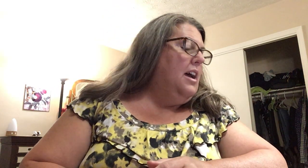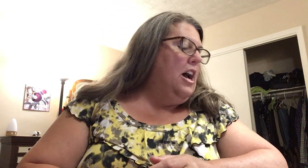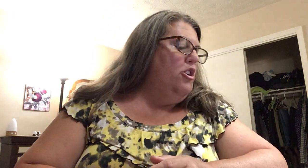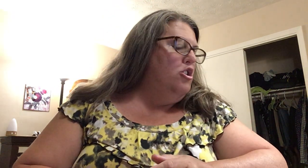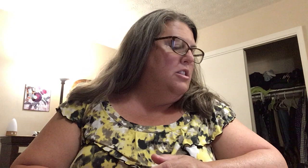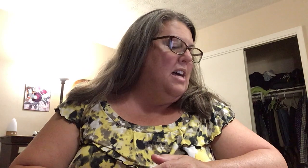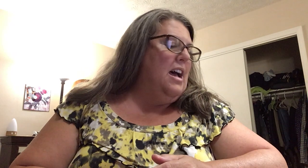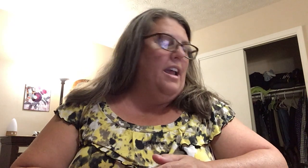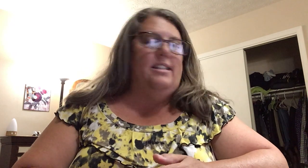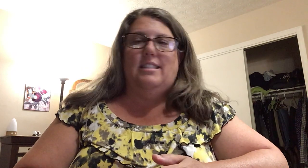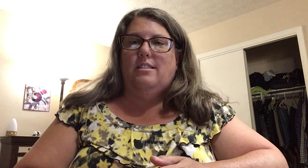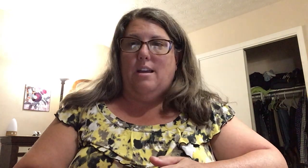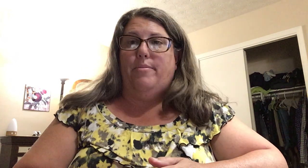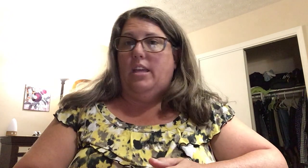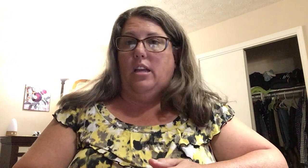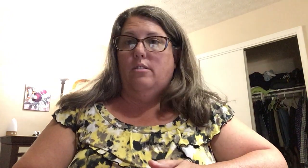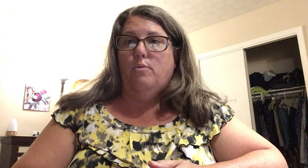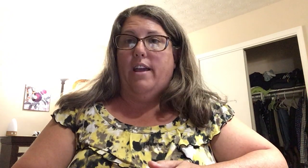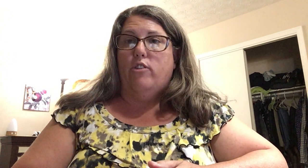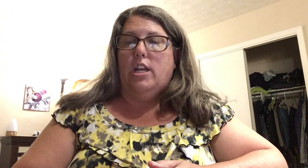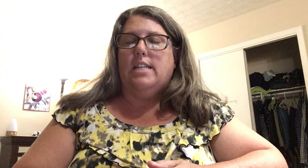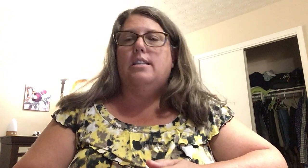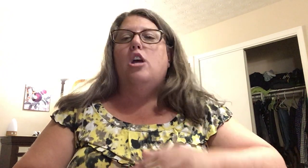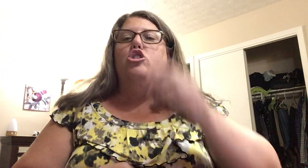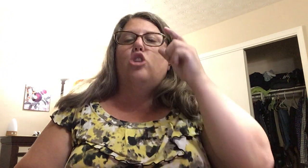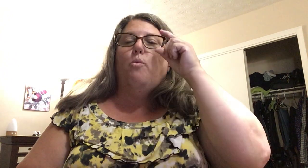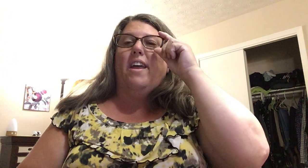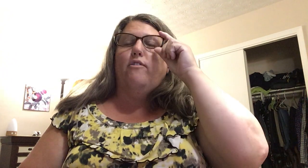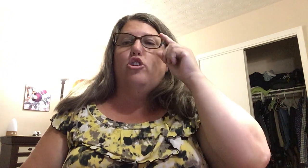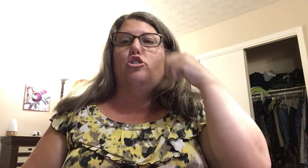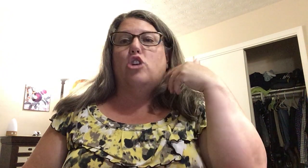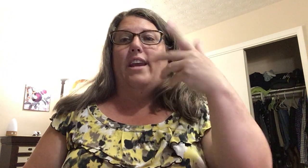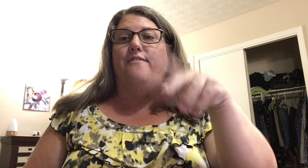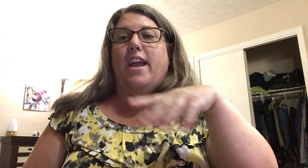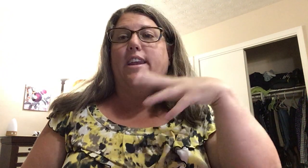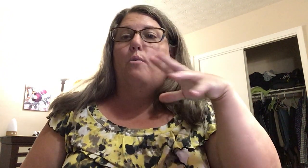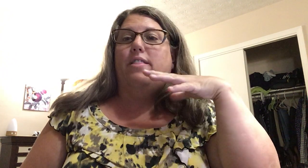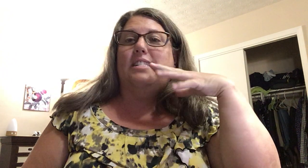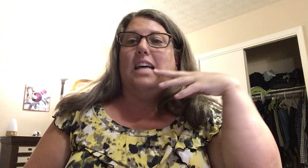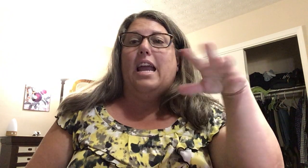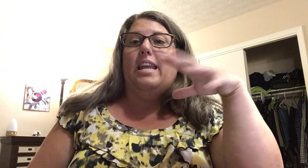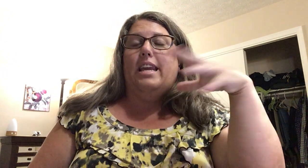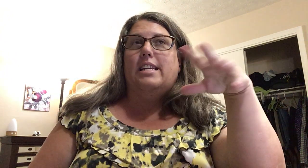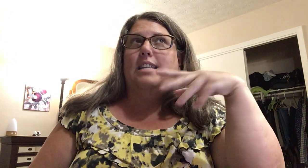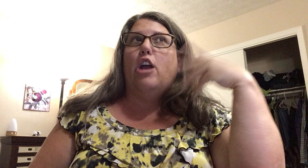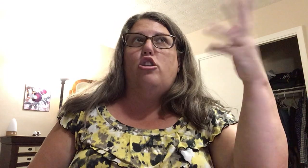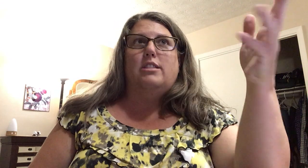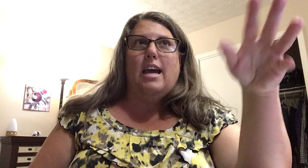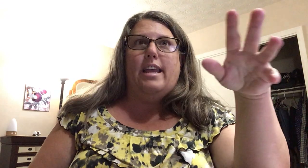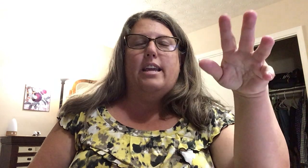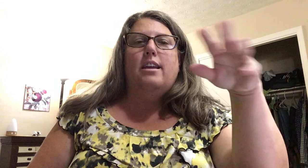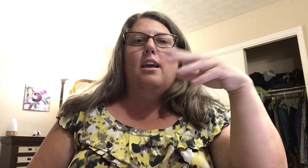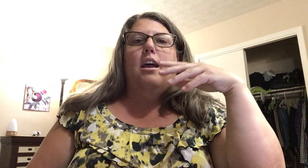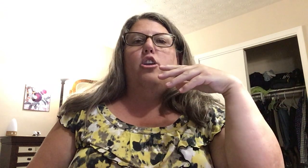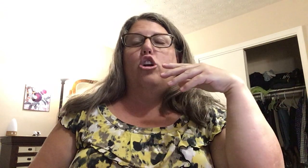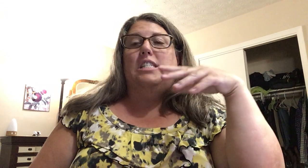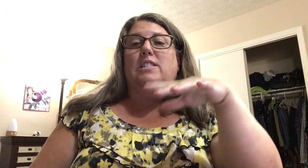How do you sign something, whatever it is? So whatever you're trying to find out what the sign is, how do you sign it? You're going to